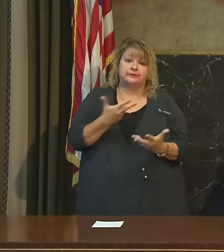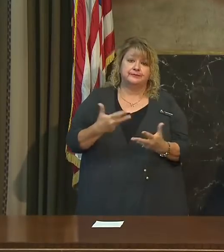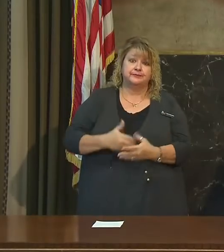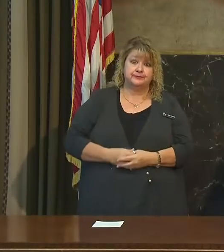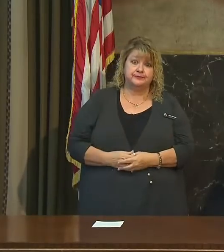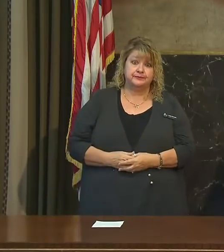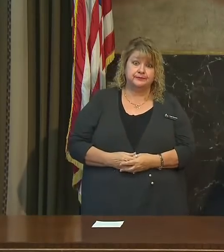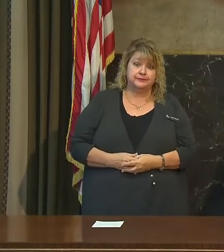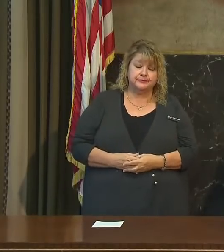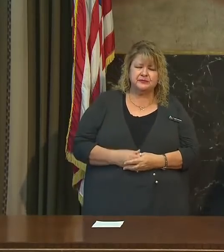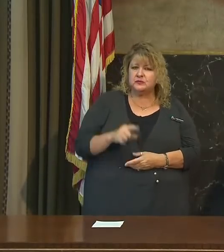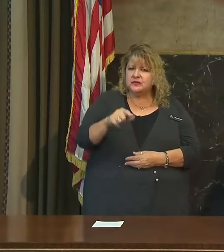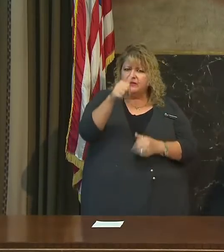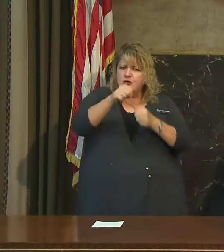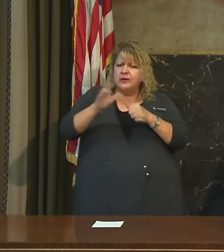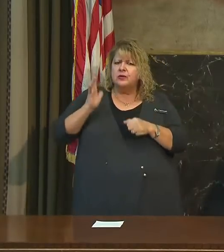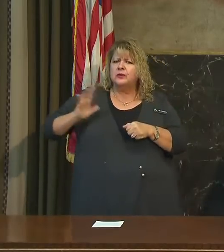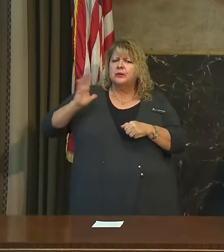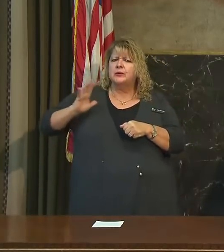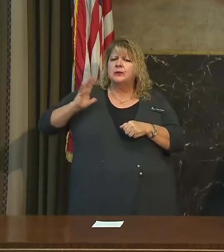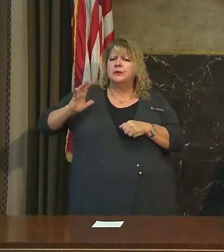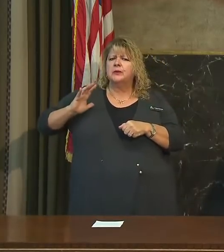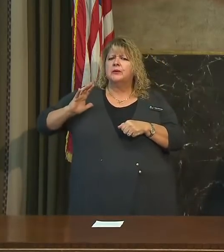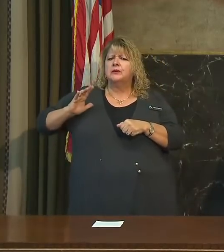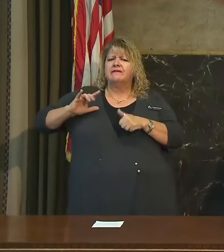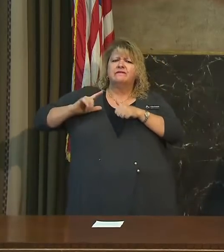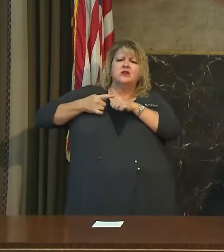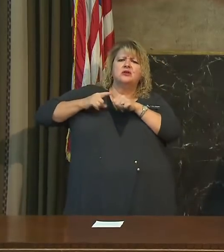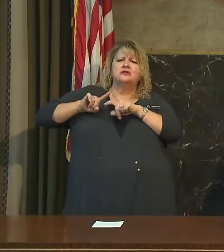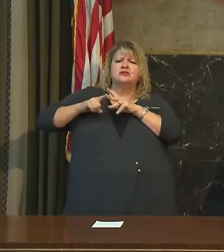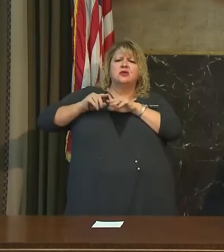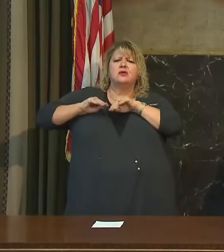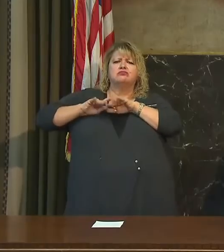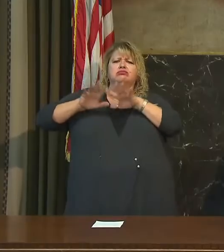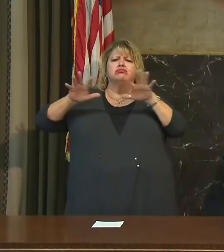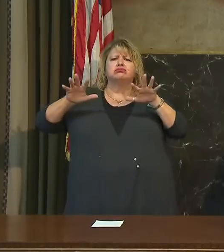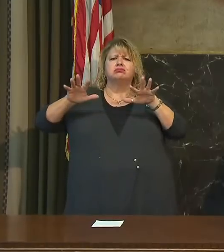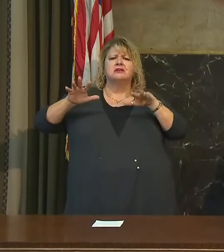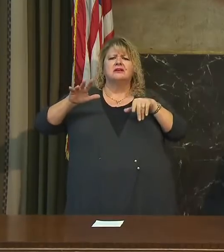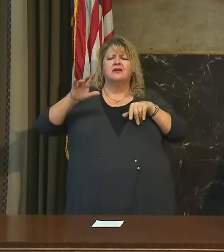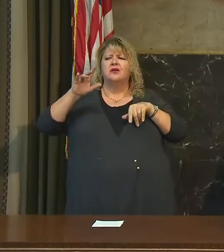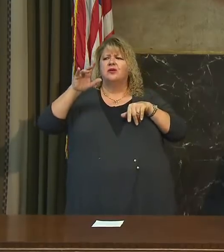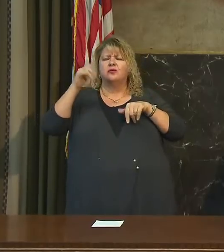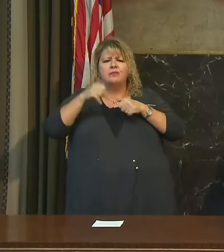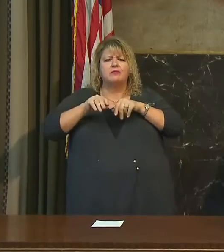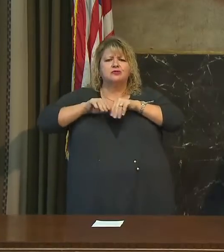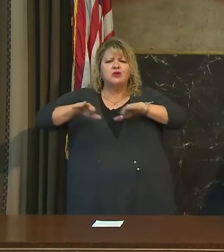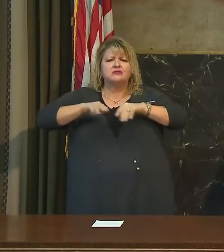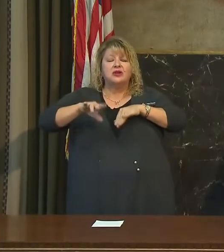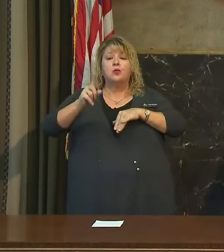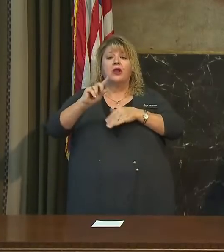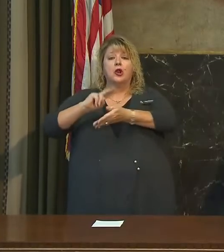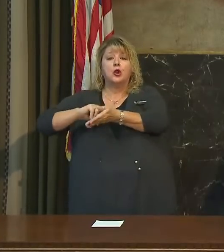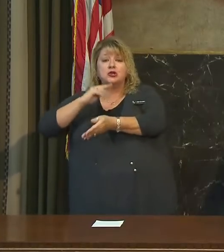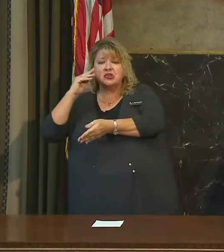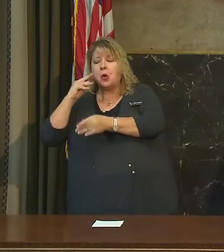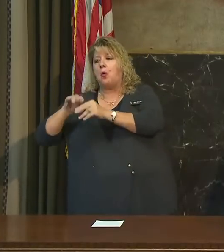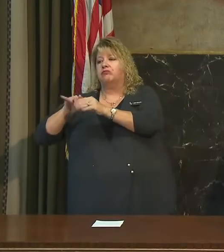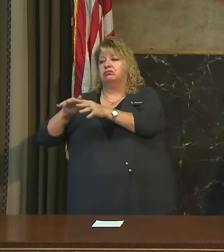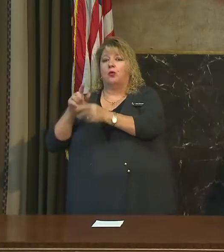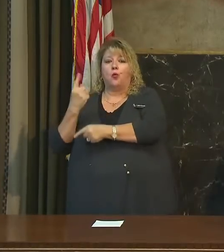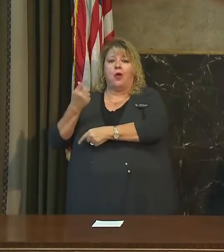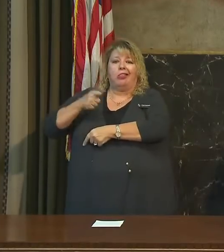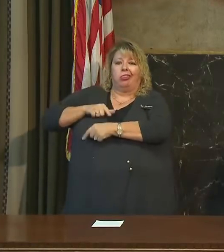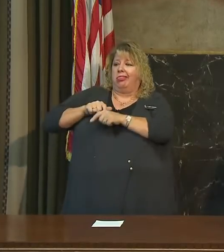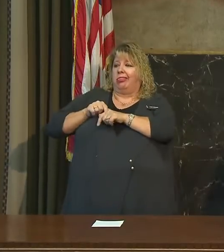on in the pandemic that it was the congregant settings like nursing homes and prisons and so forth